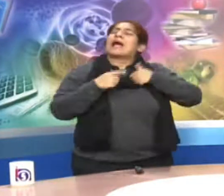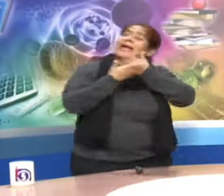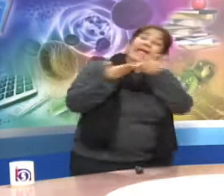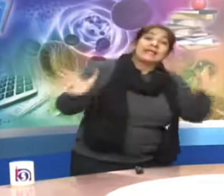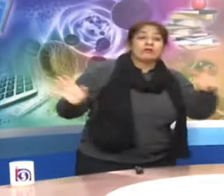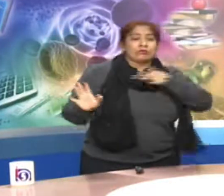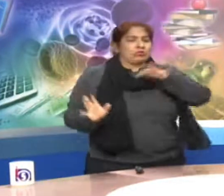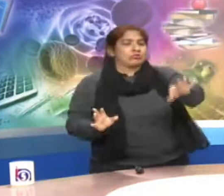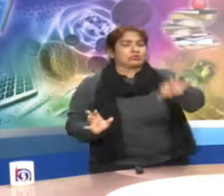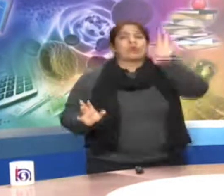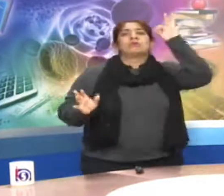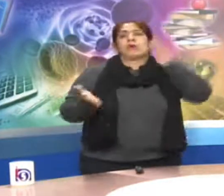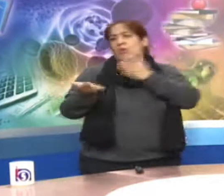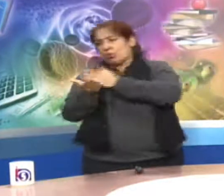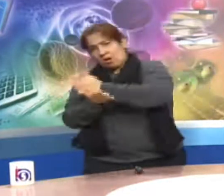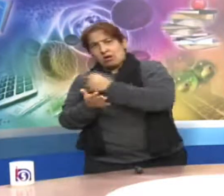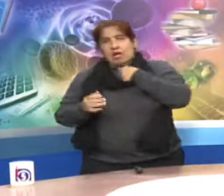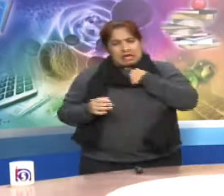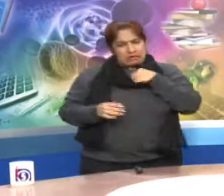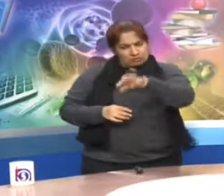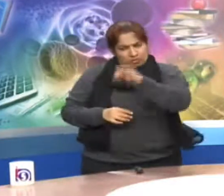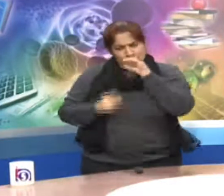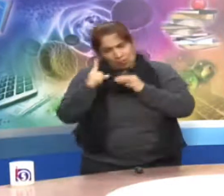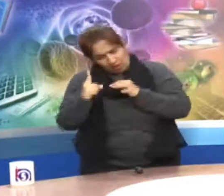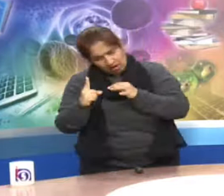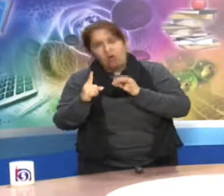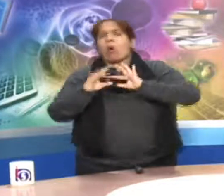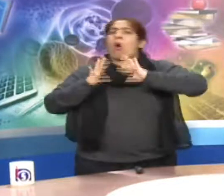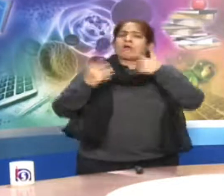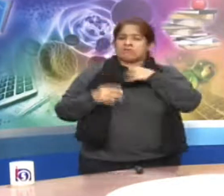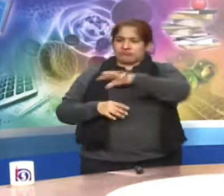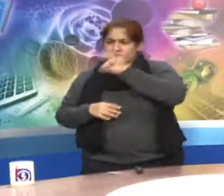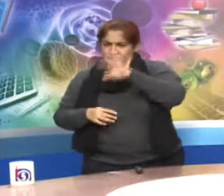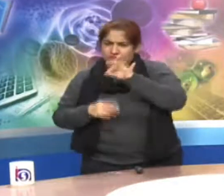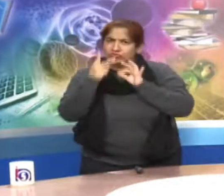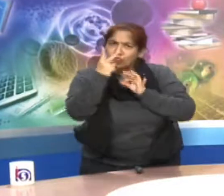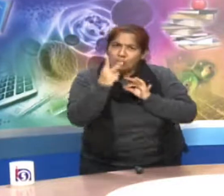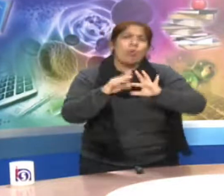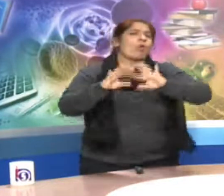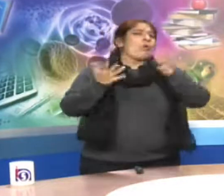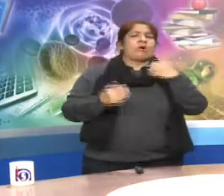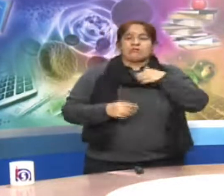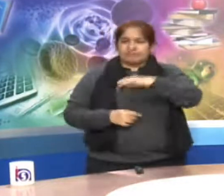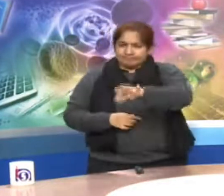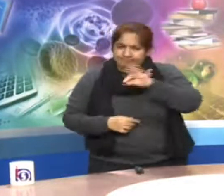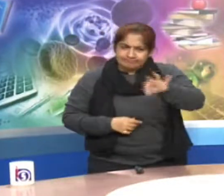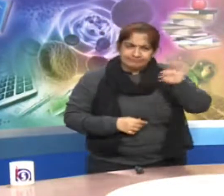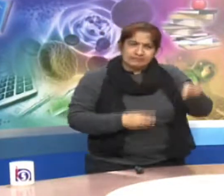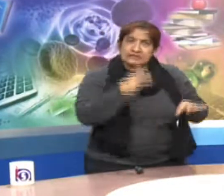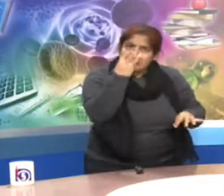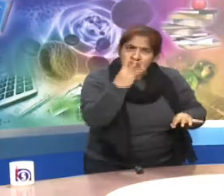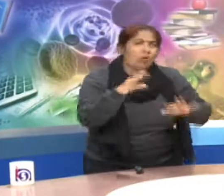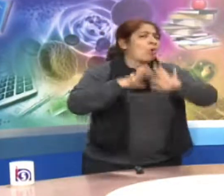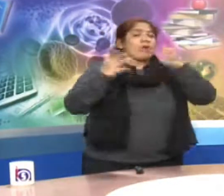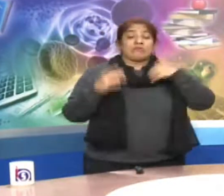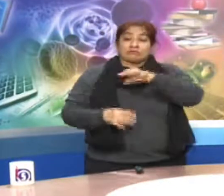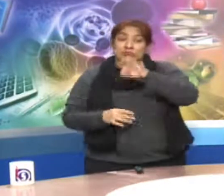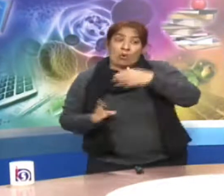Right to choose for whatever they want in their life, and nobody can force you to choose something in